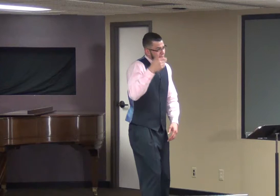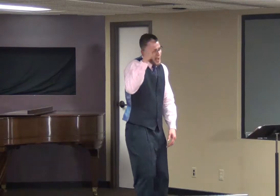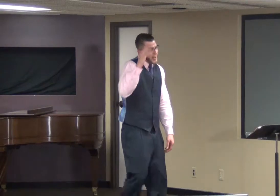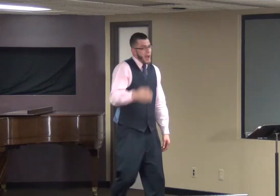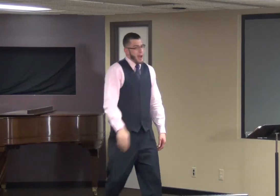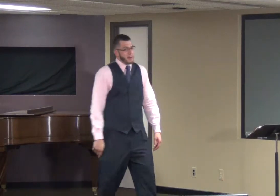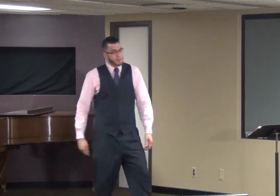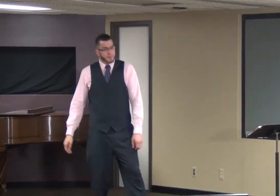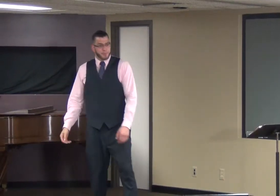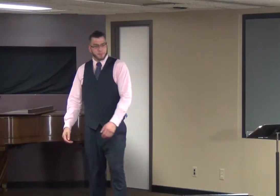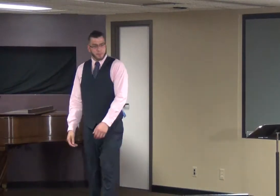not God.